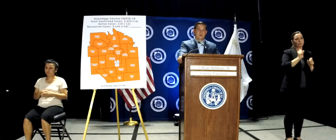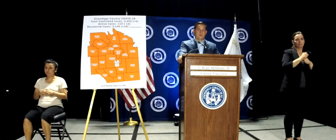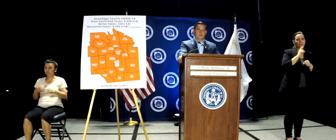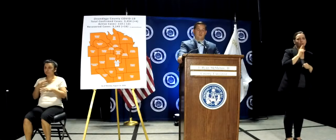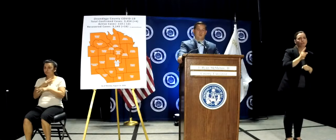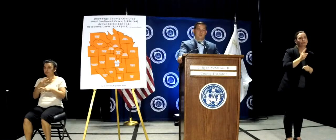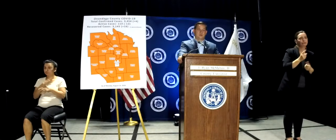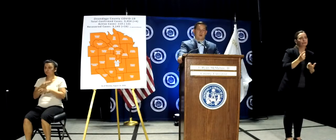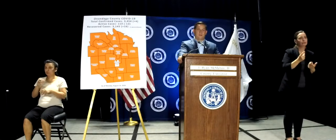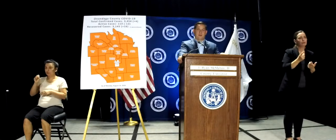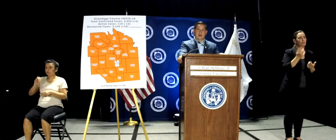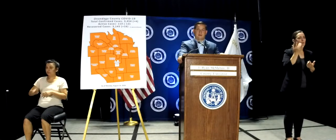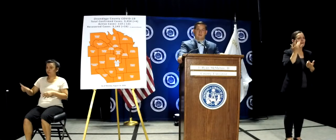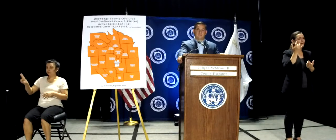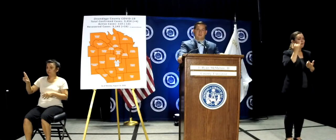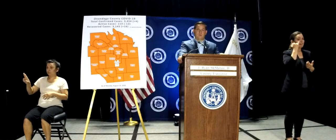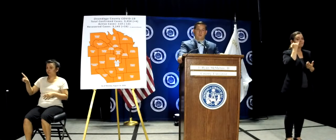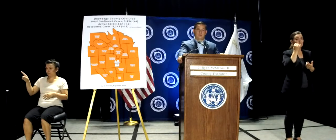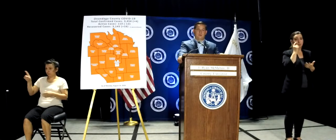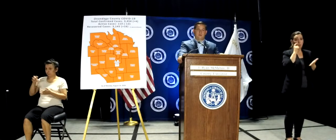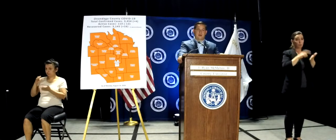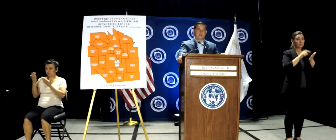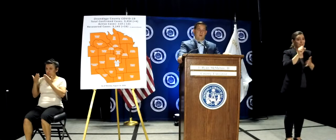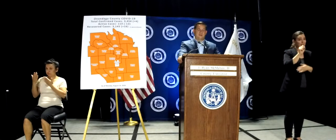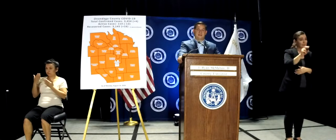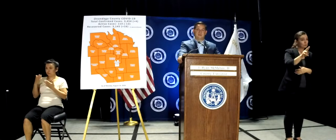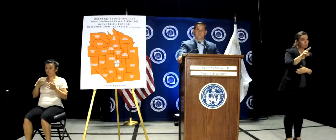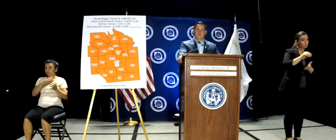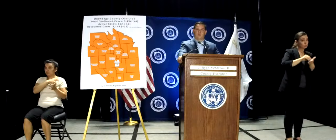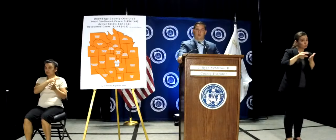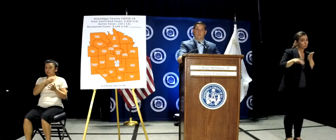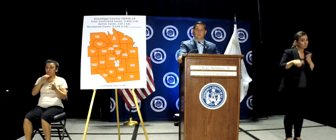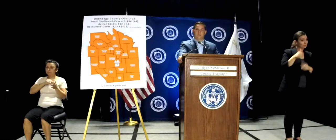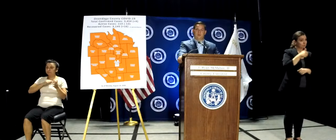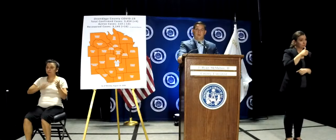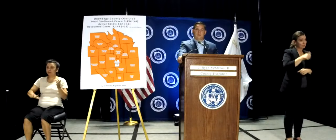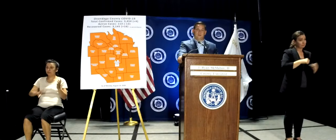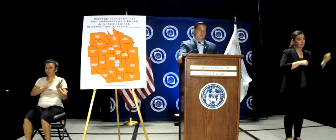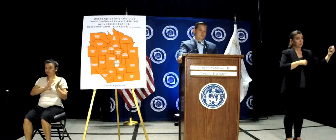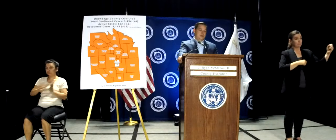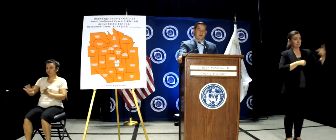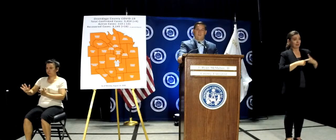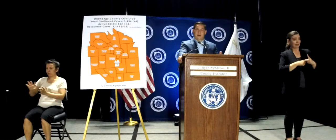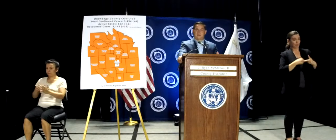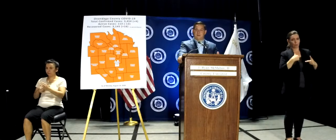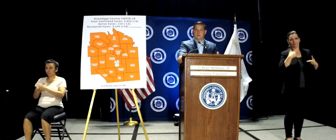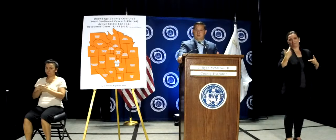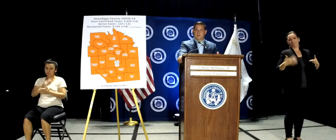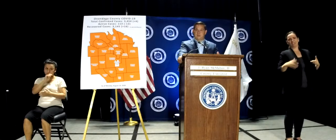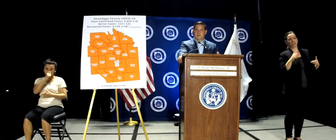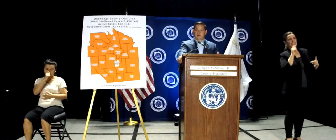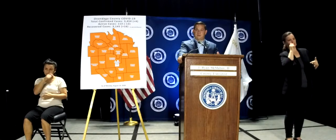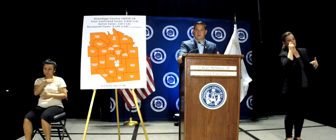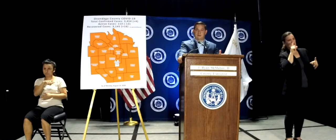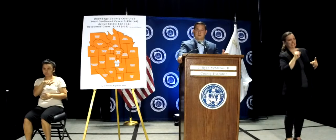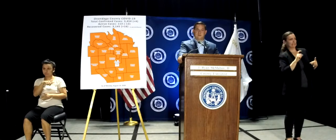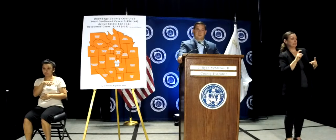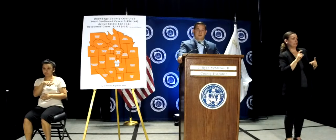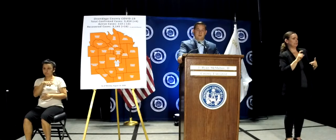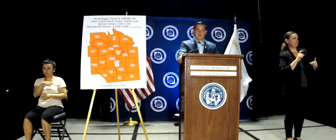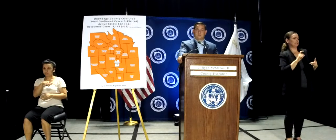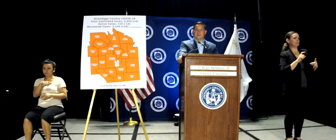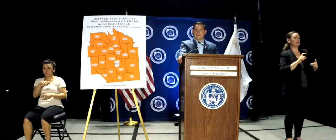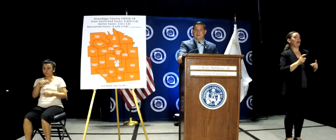the students coming back, we had them all tested before. and you can't come back unless you have a negative